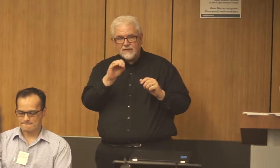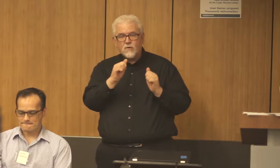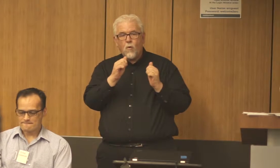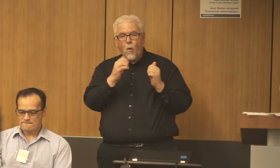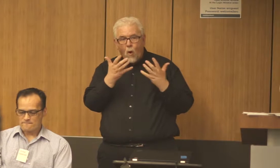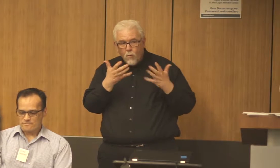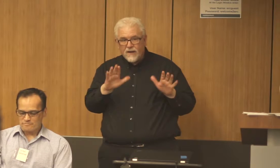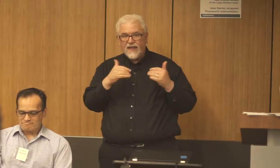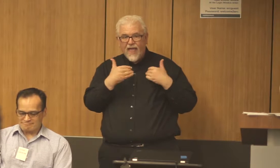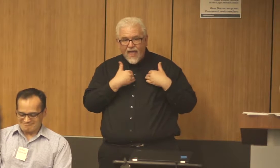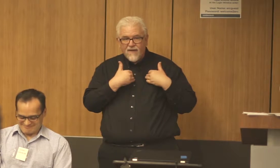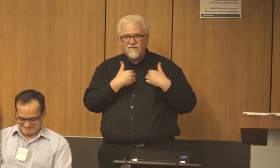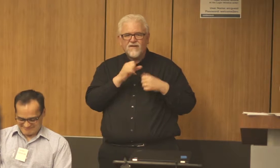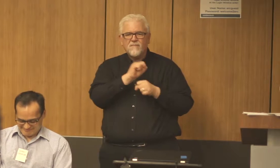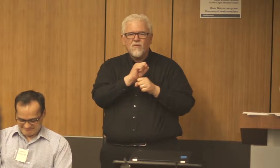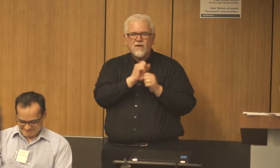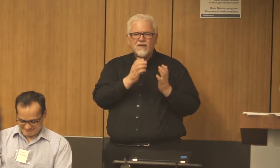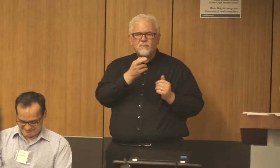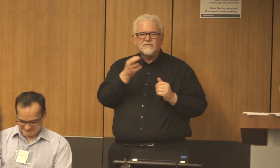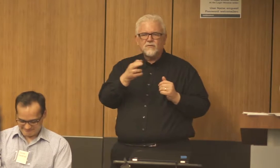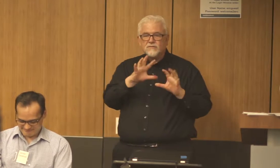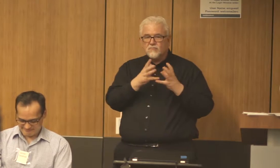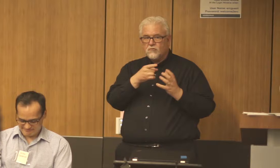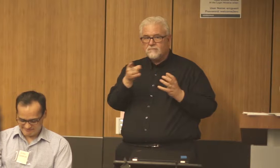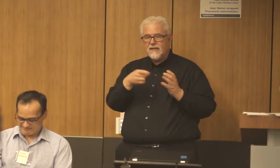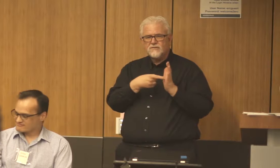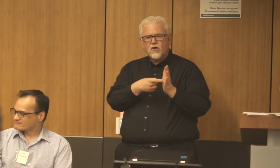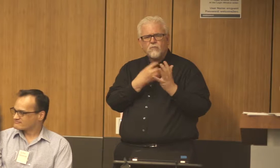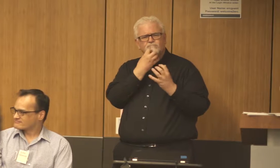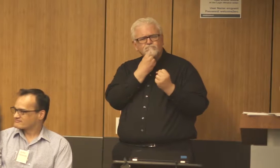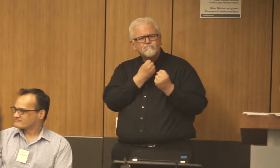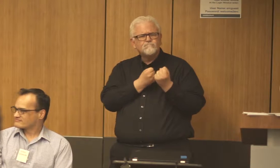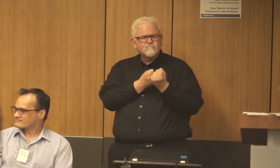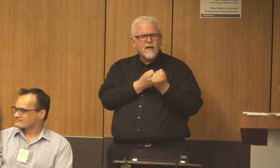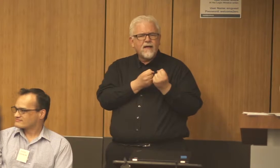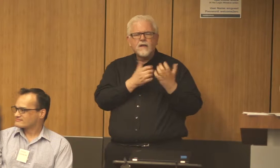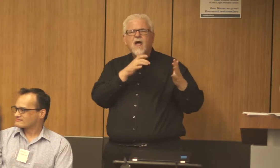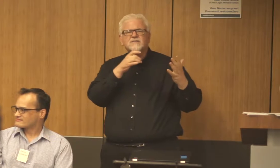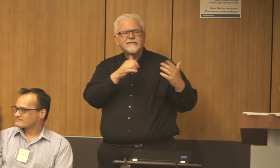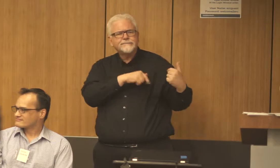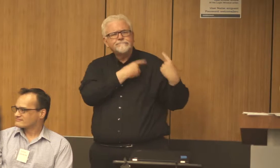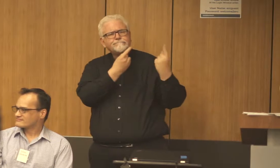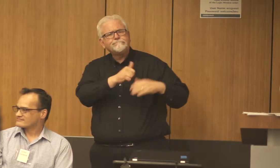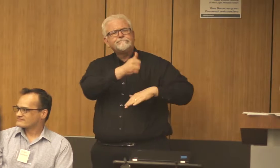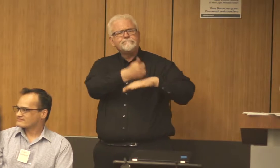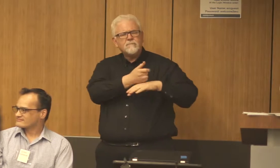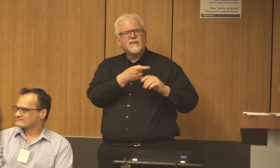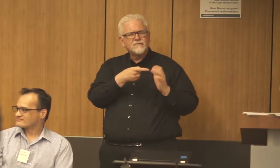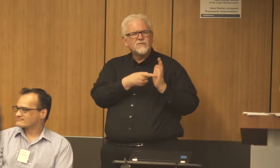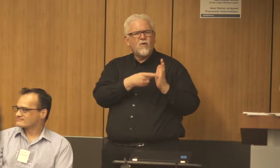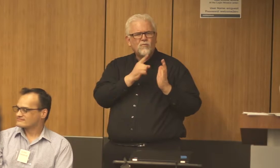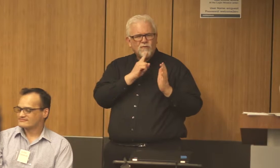valuable employment resource groups, that they really do show not just they're established, and they show that they're really doing